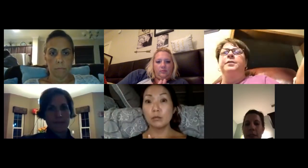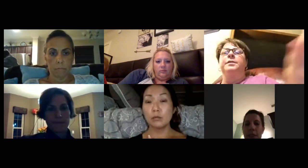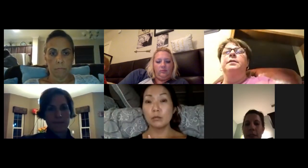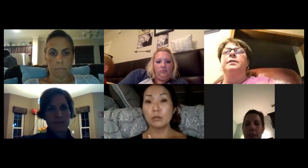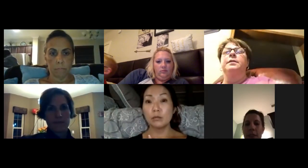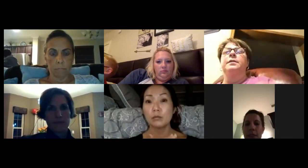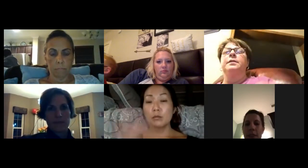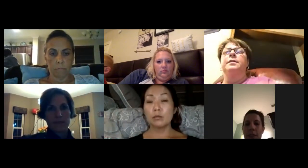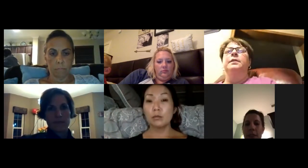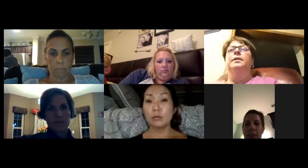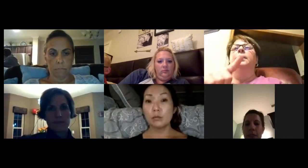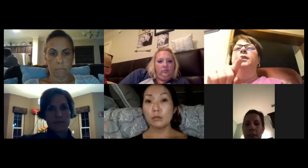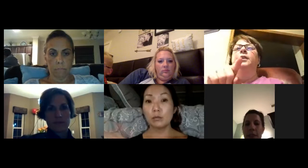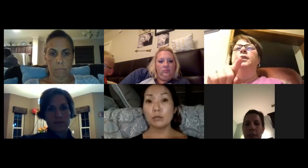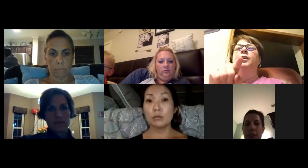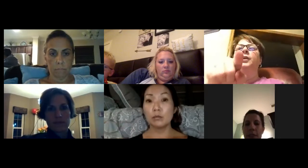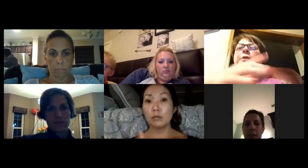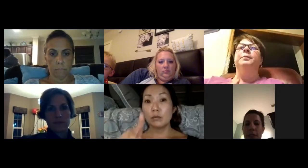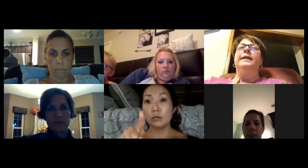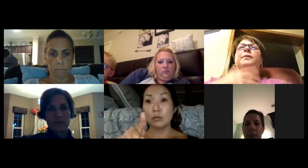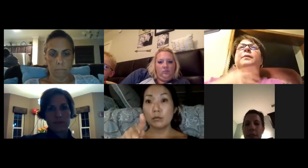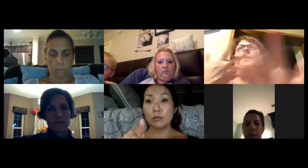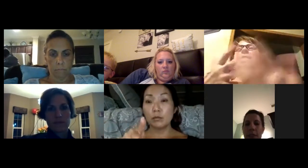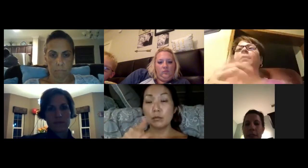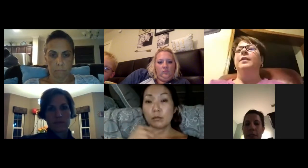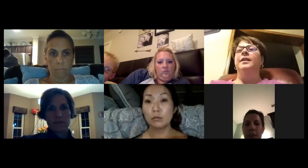theirs, you, me, whatever, you know, it's like that way.